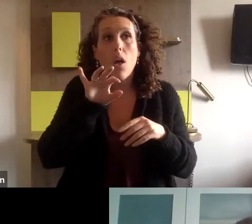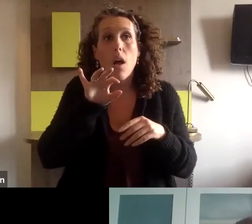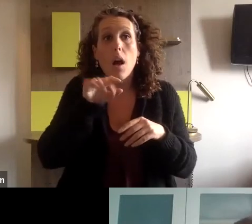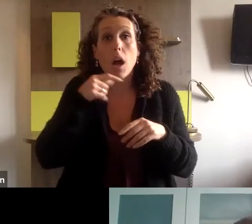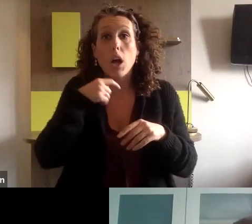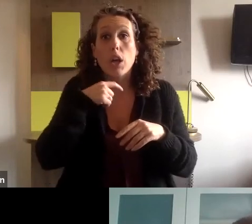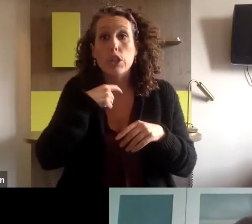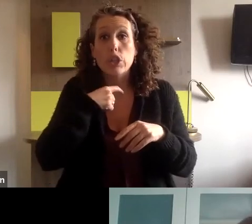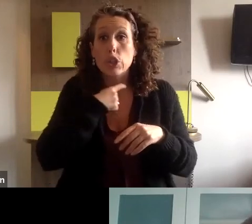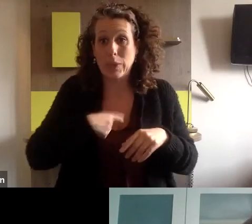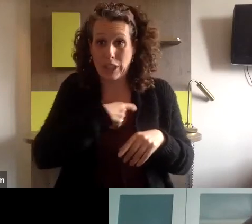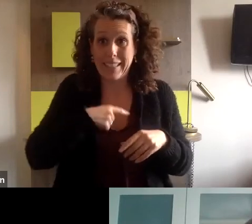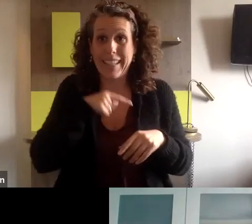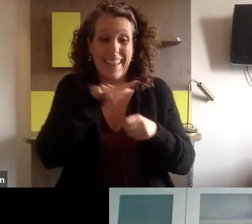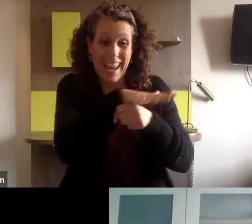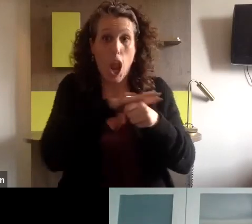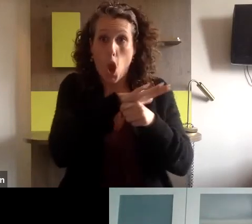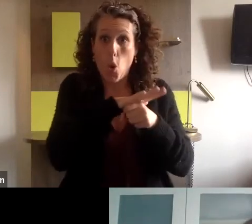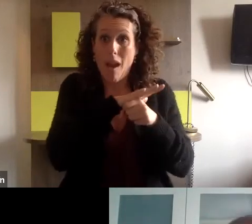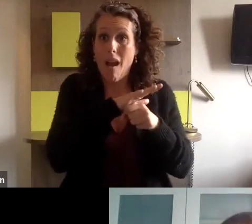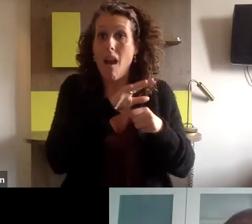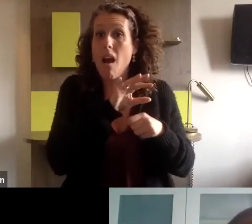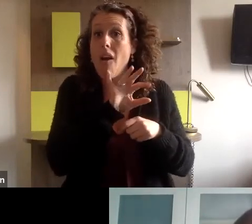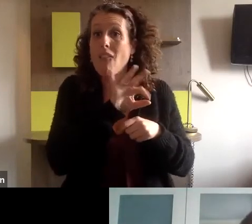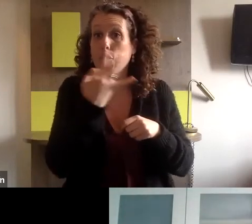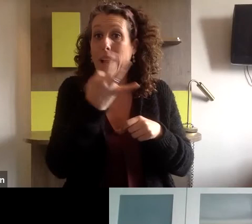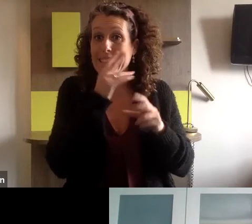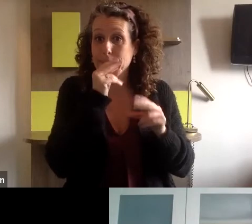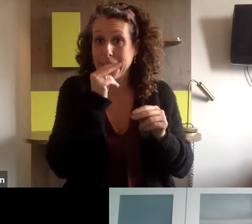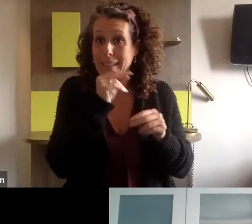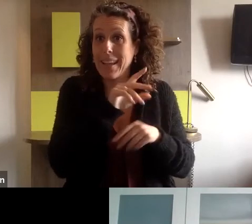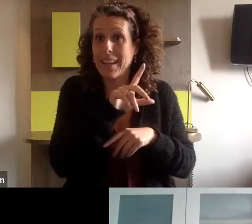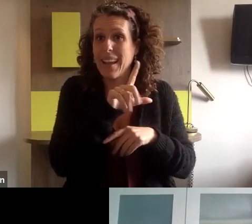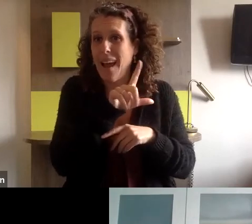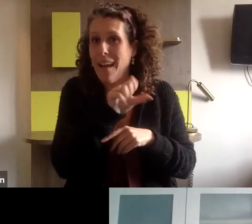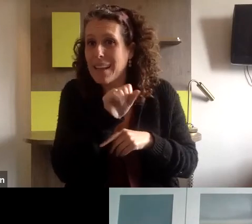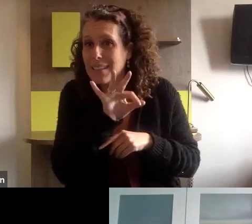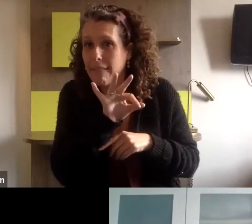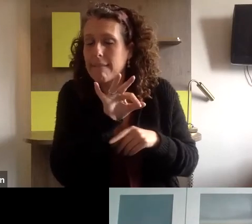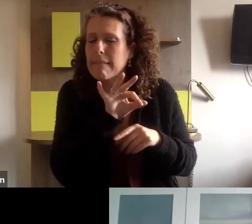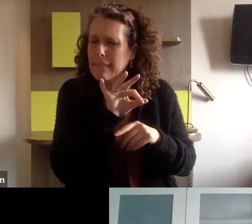the French-speaking part seems to be a little bit closer to the